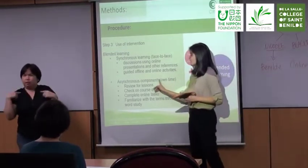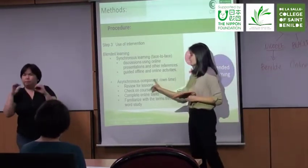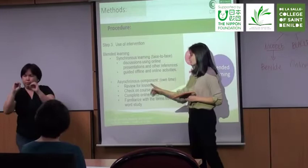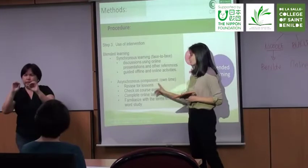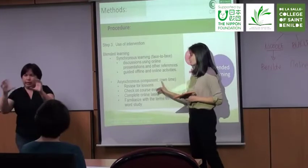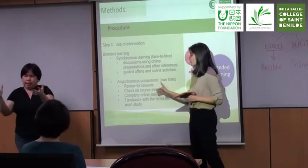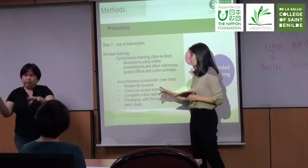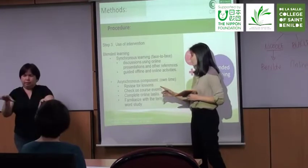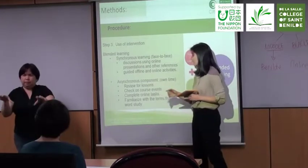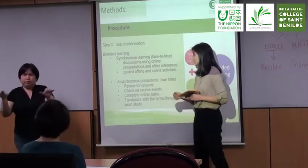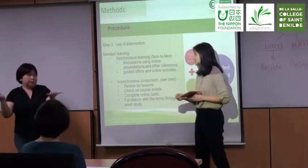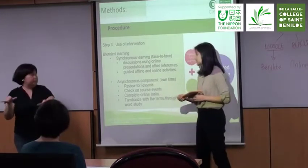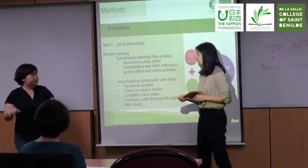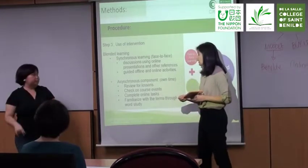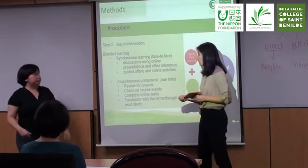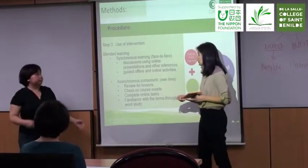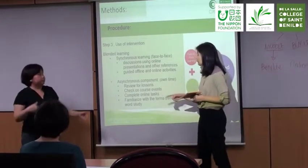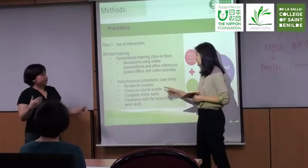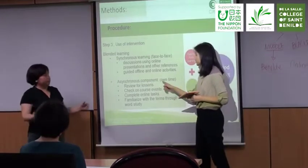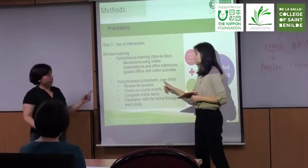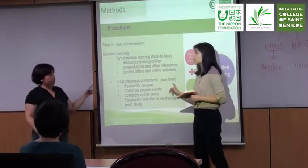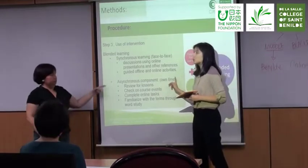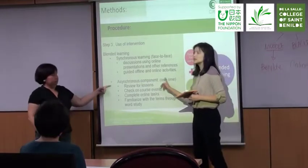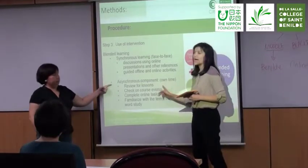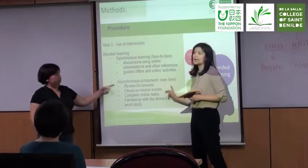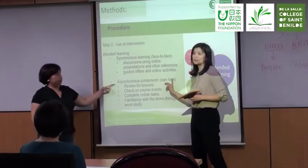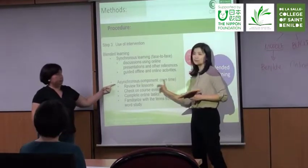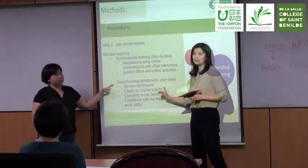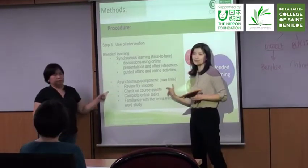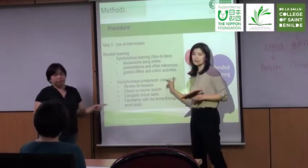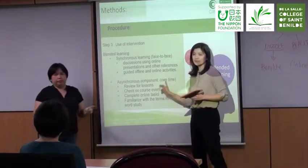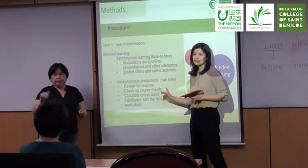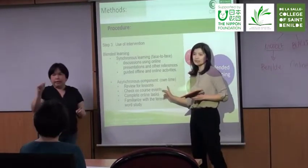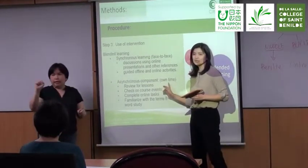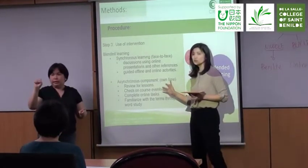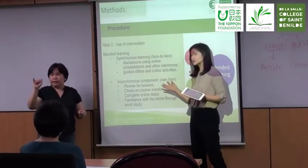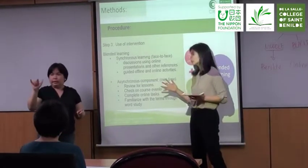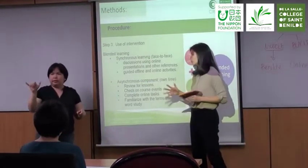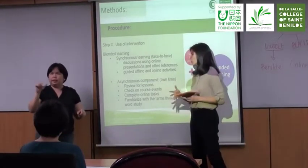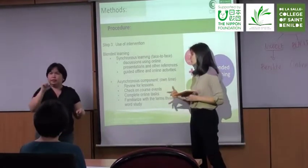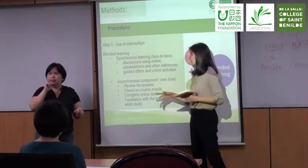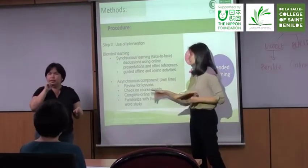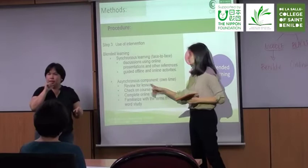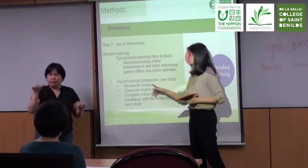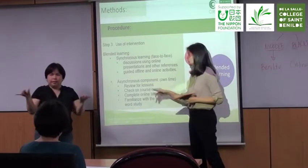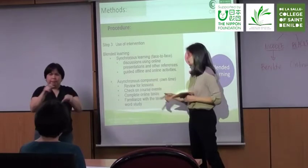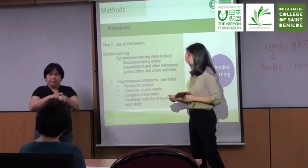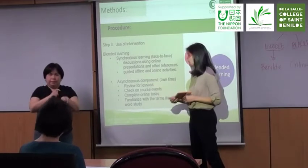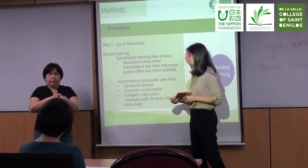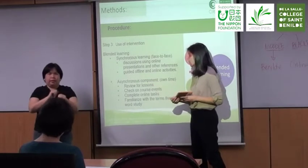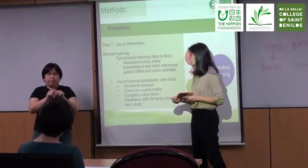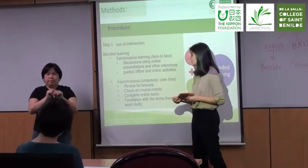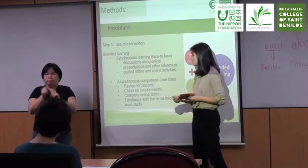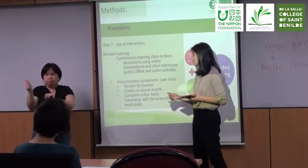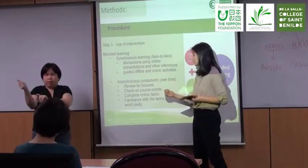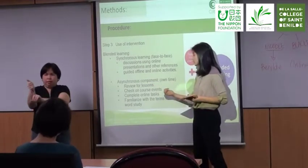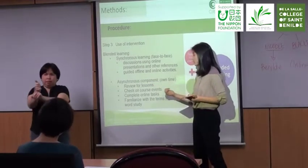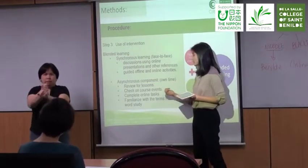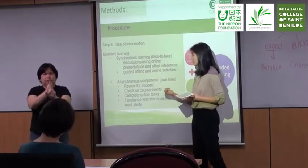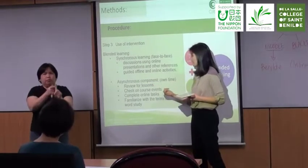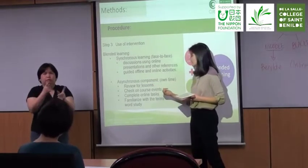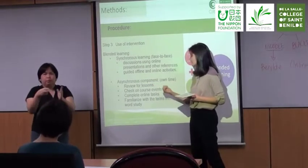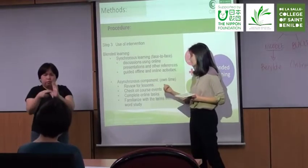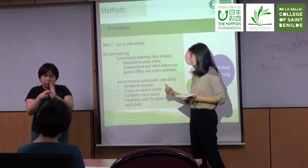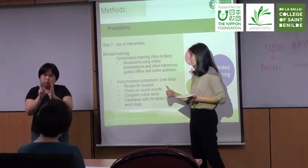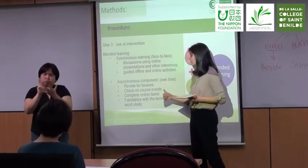For the asynchronous component, that would be their own time. They do it on their own time. So they review for lessons, they check on